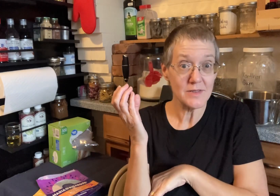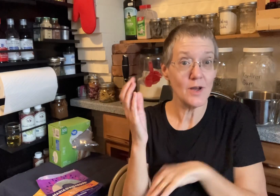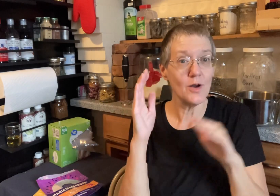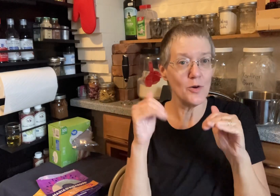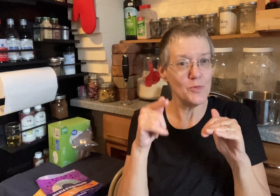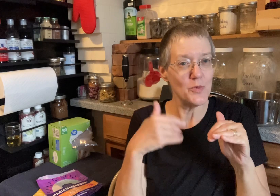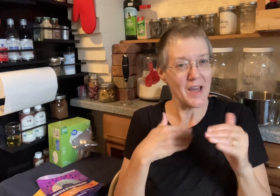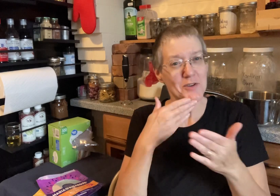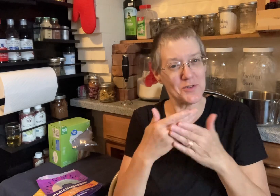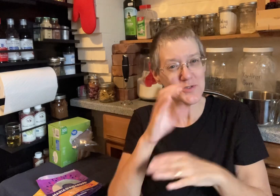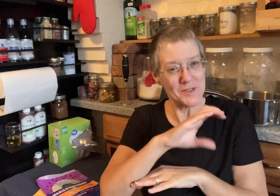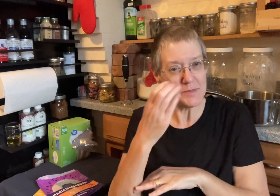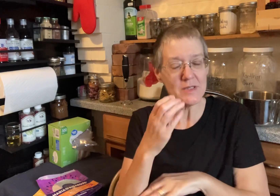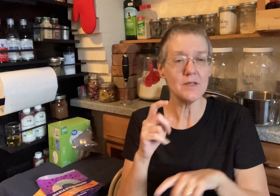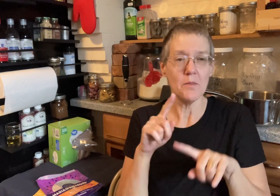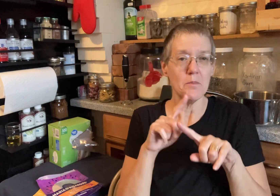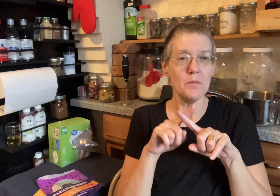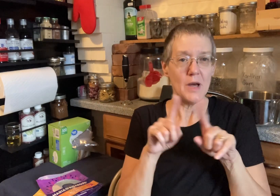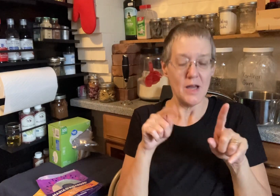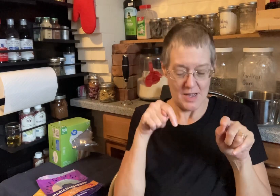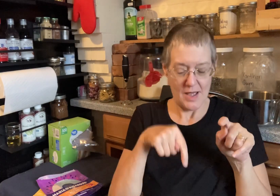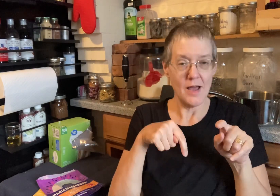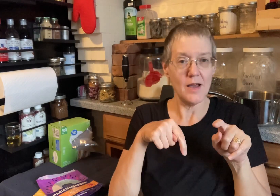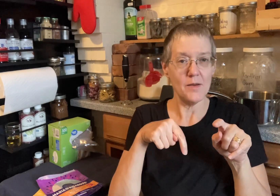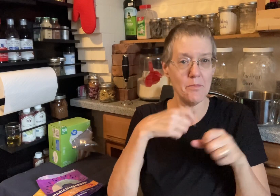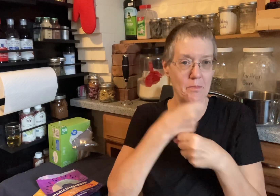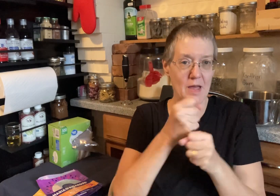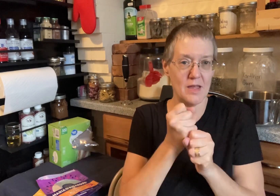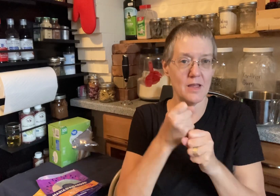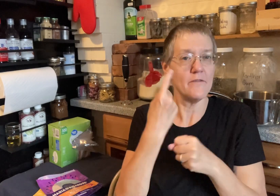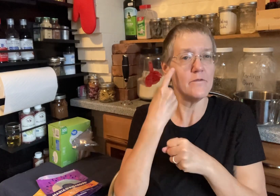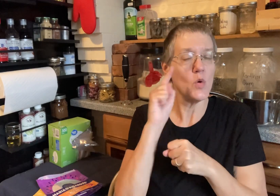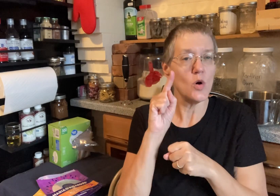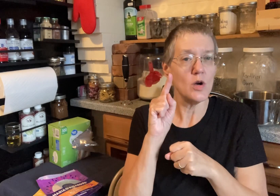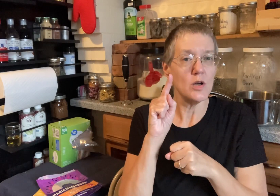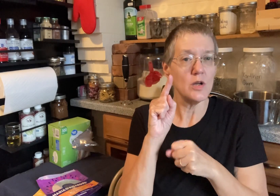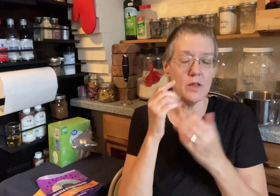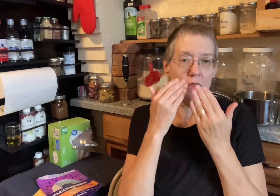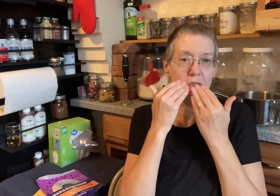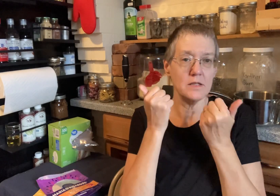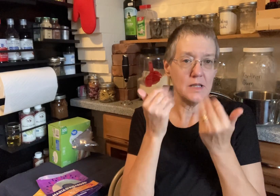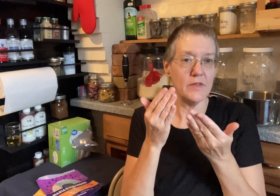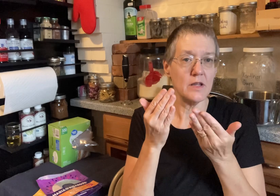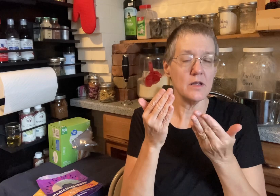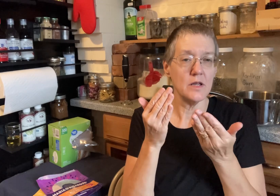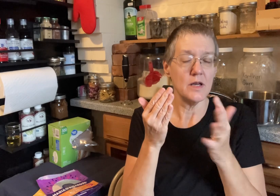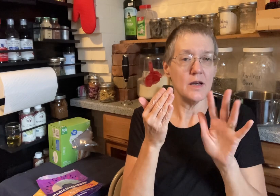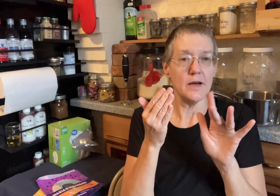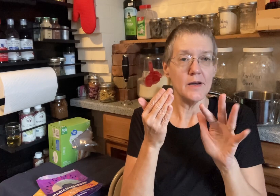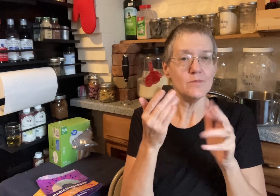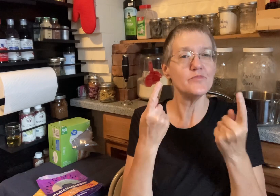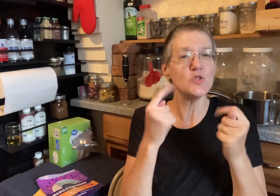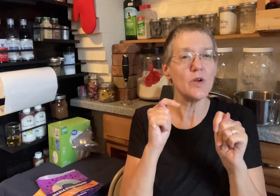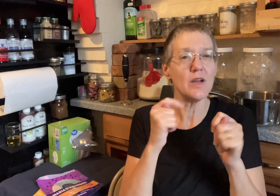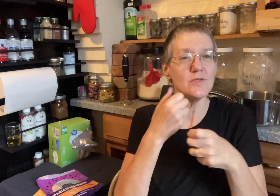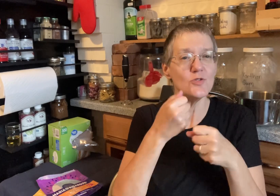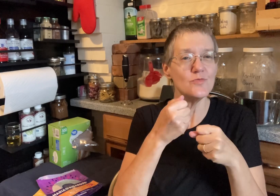seeing this till after Christmas, and I hope y'all had a good Christmas. But I made these for Thanksgiving.